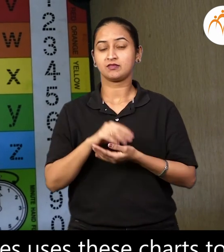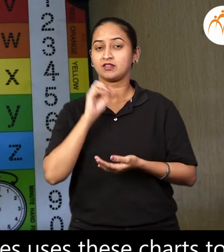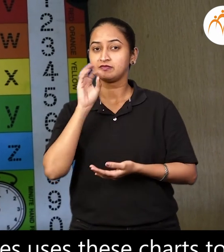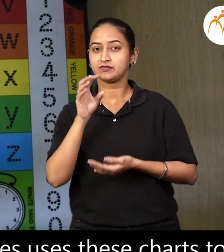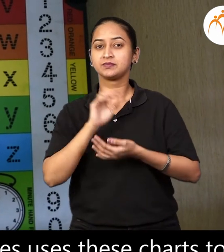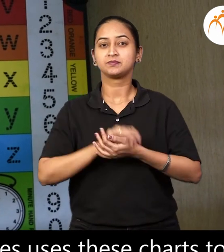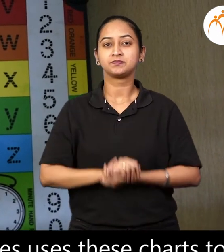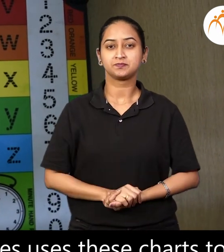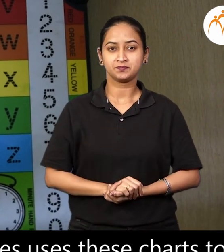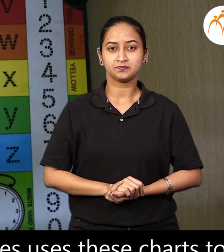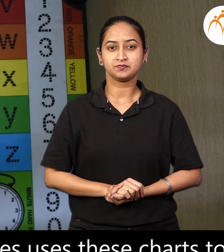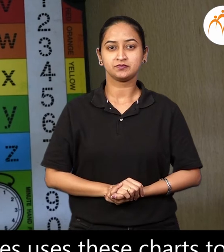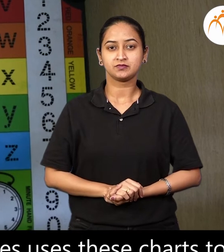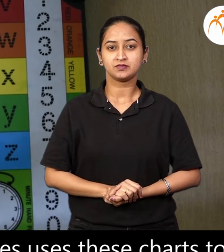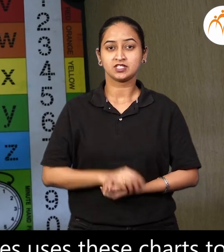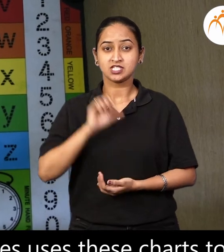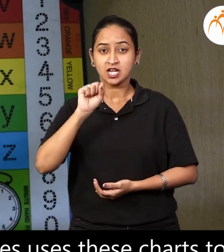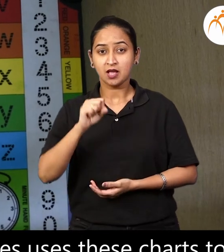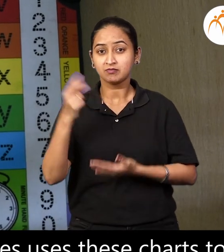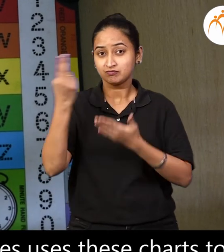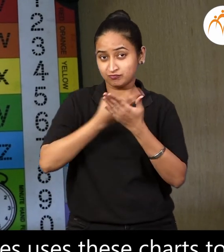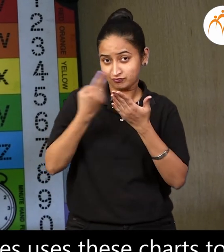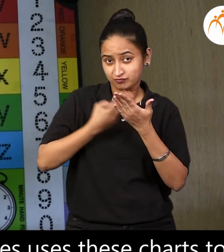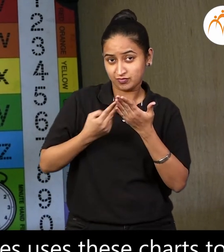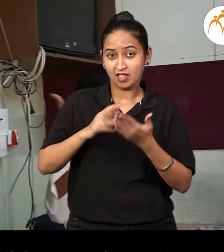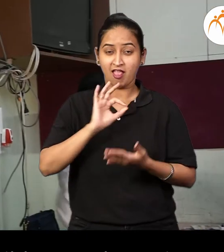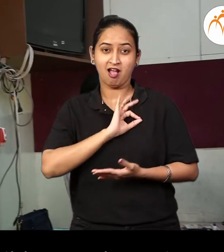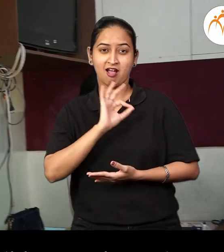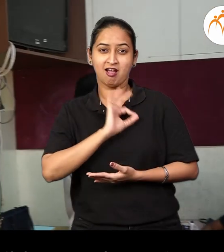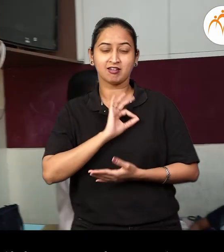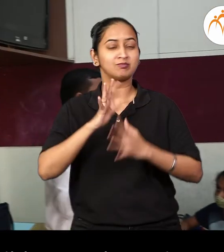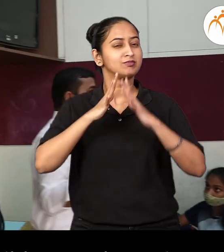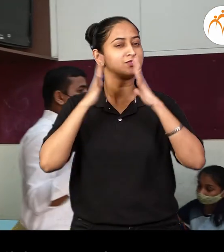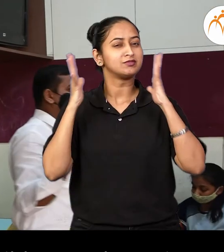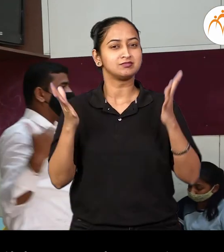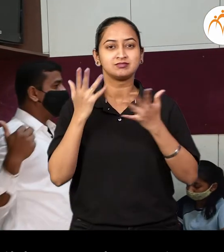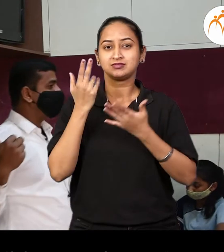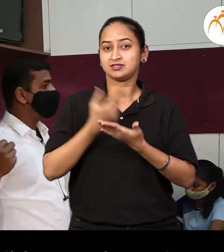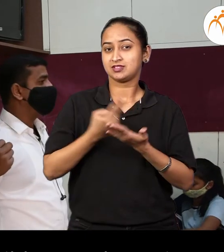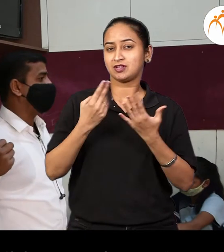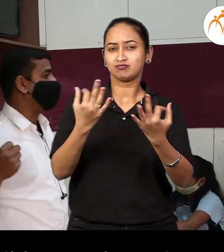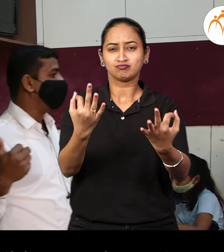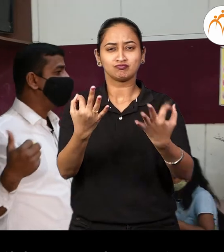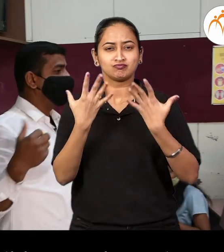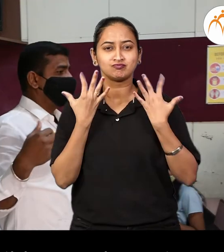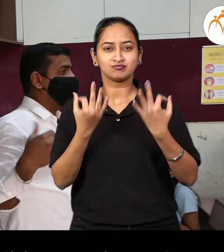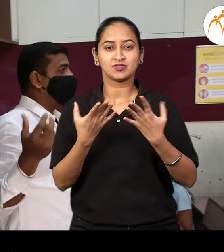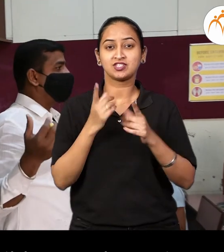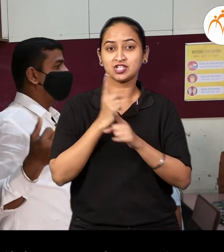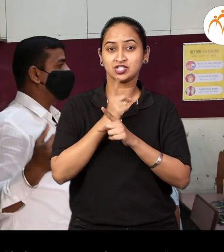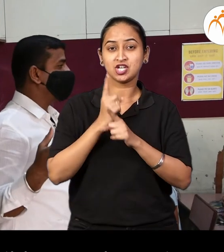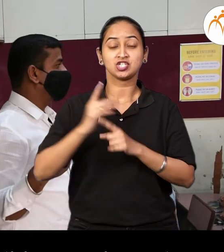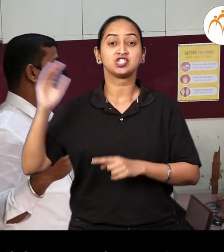charts to teach the children. Sometimes he tells the